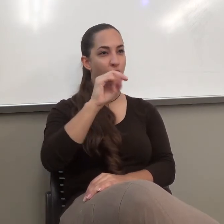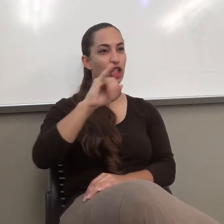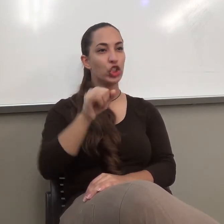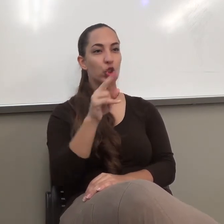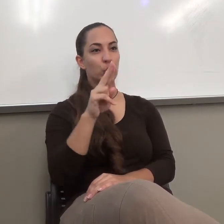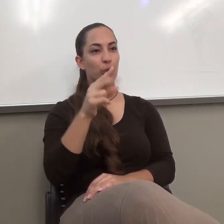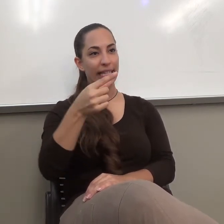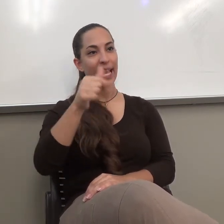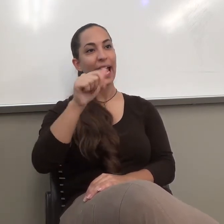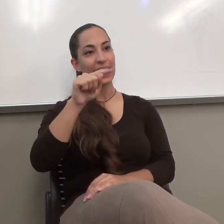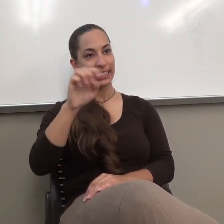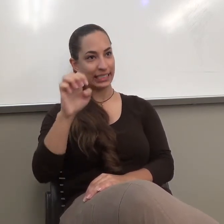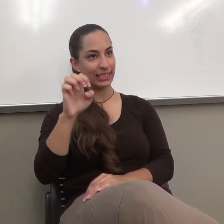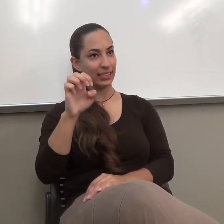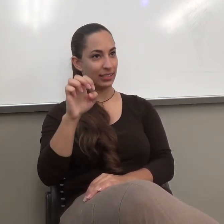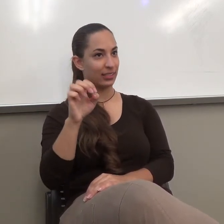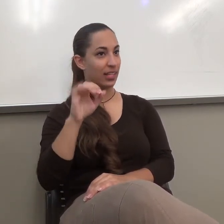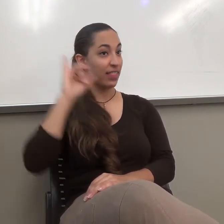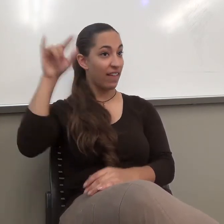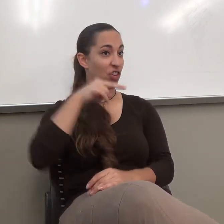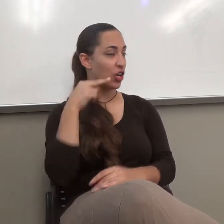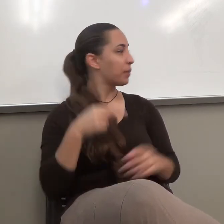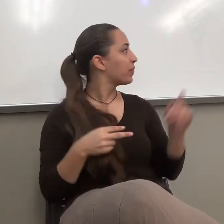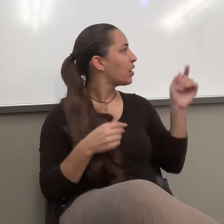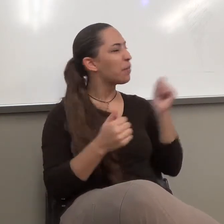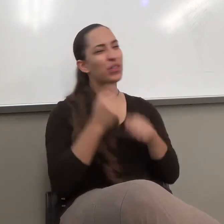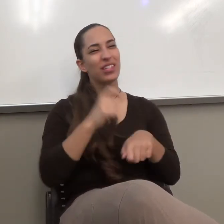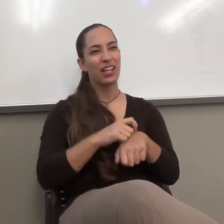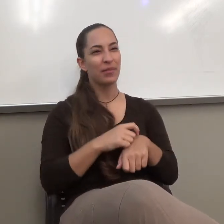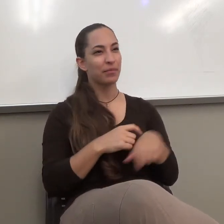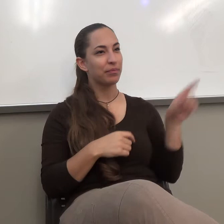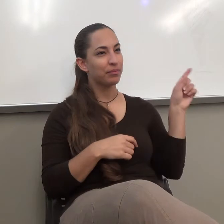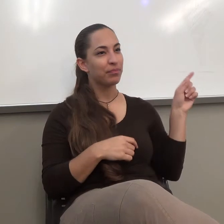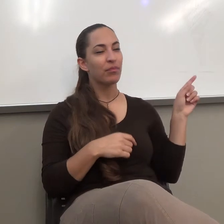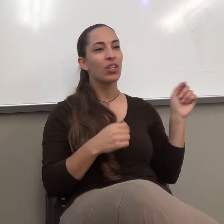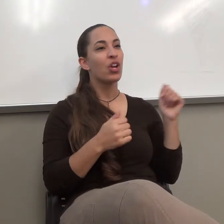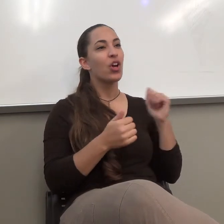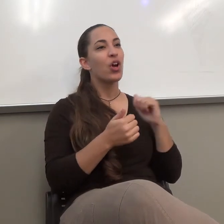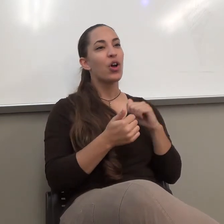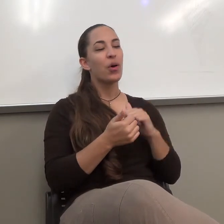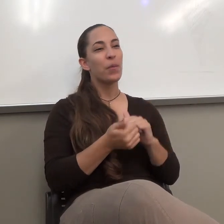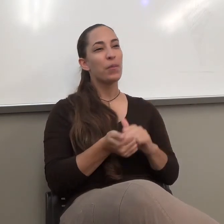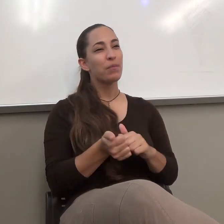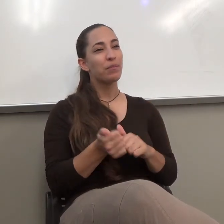we don't usually have to think about this, but this is what you're doing.